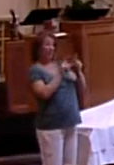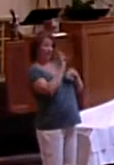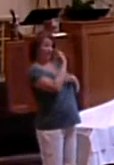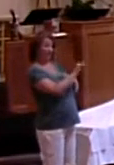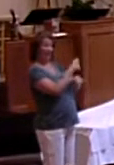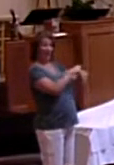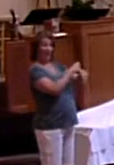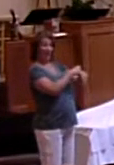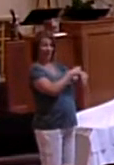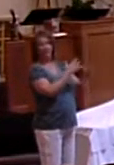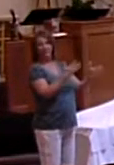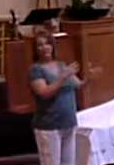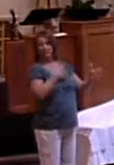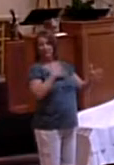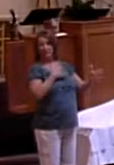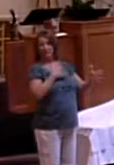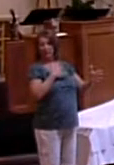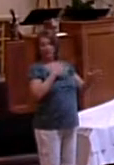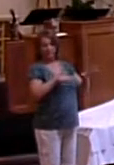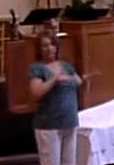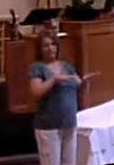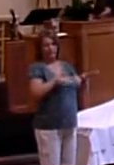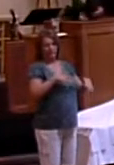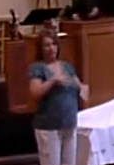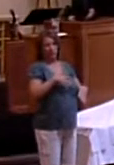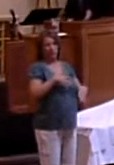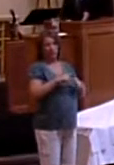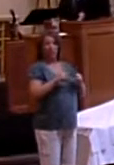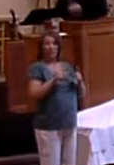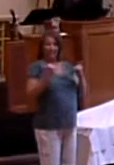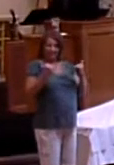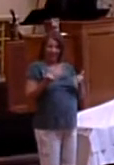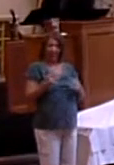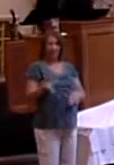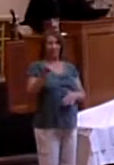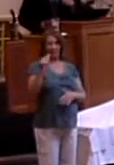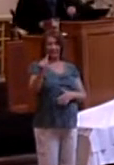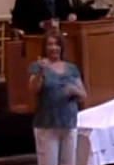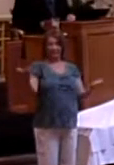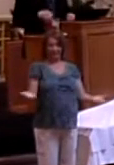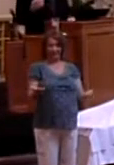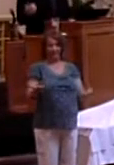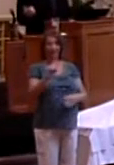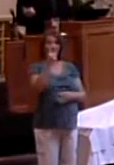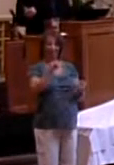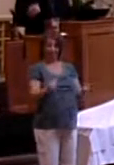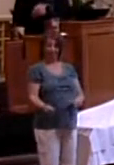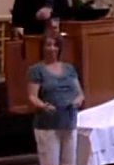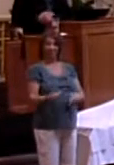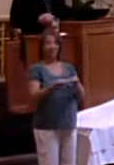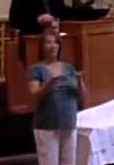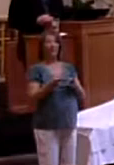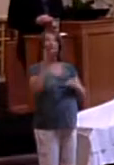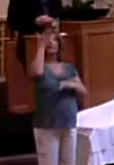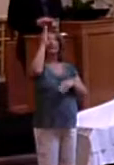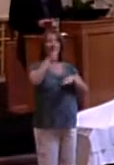were giving up other things, but now you are finding yourselves here at First Baptist, a place where God has called you.